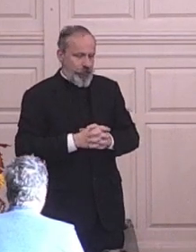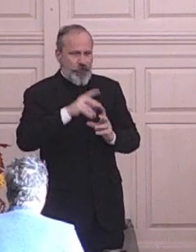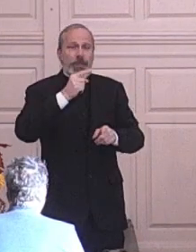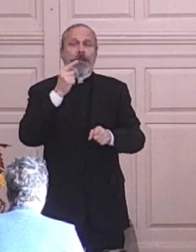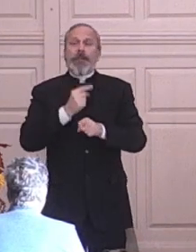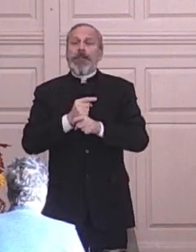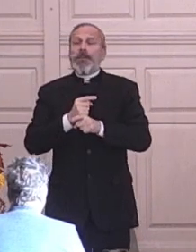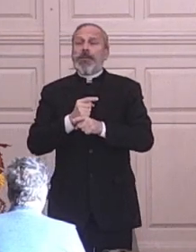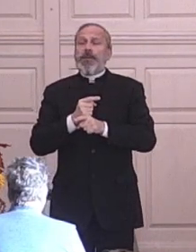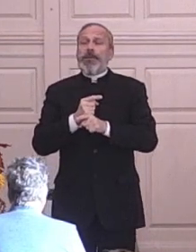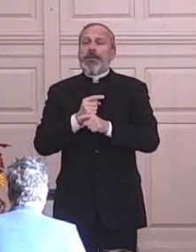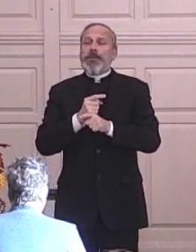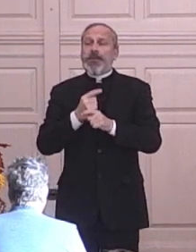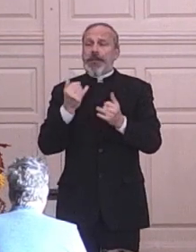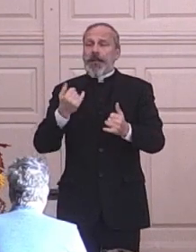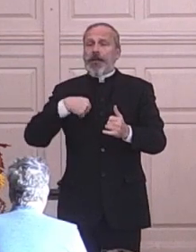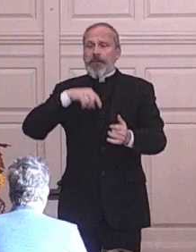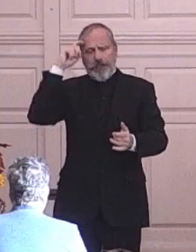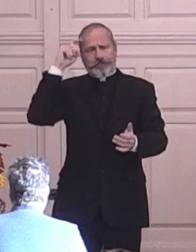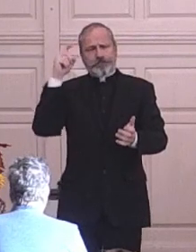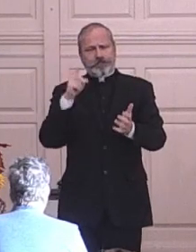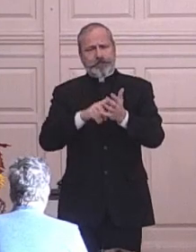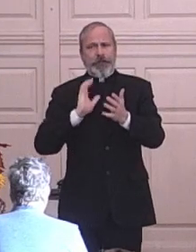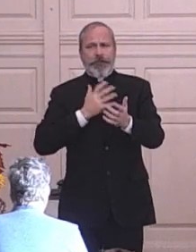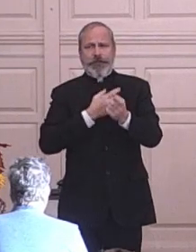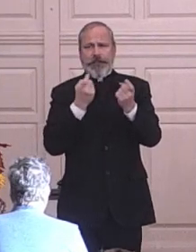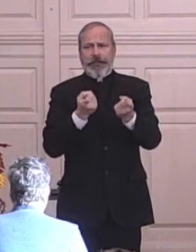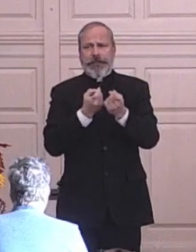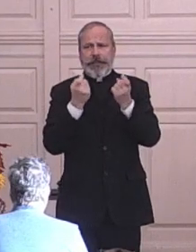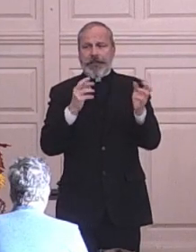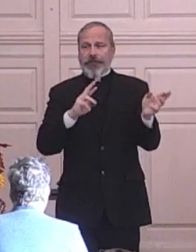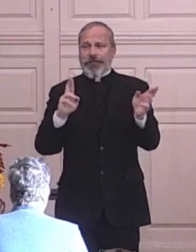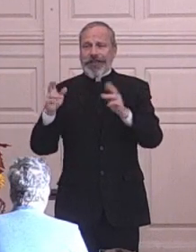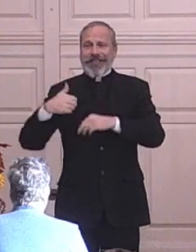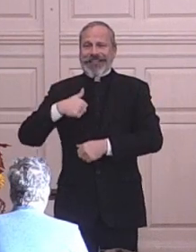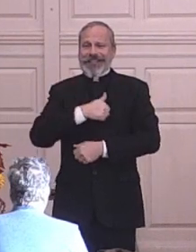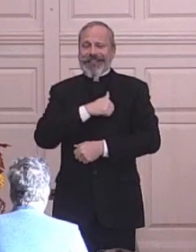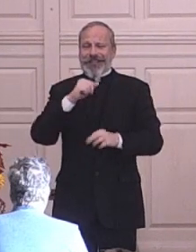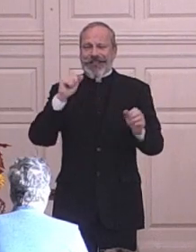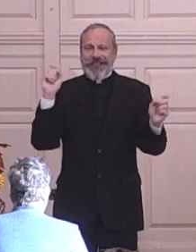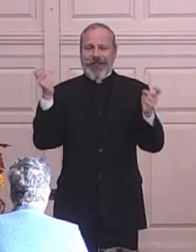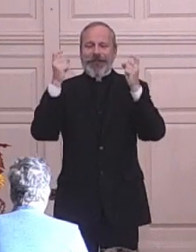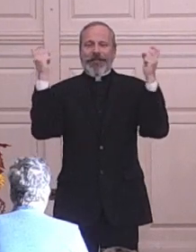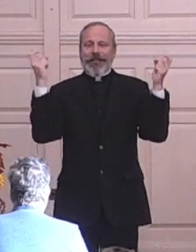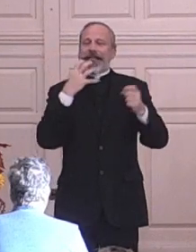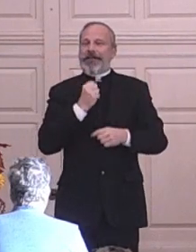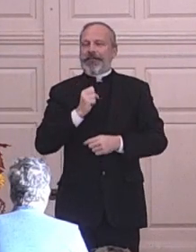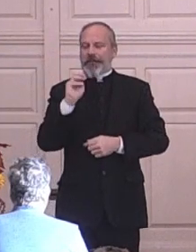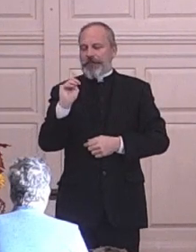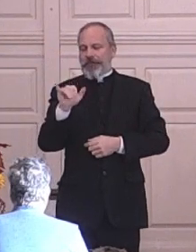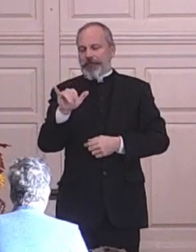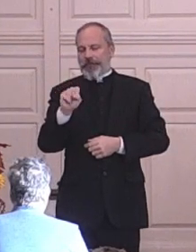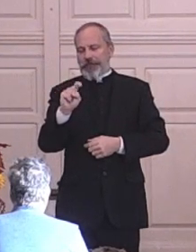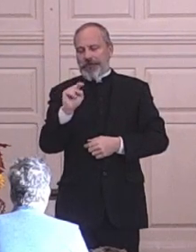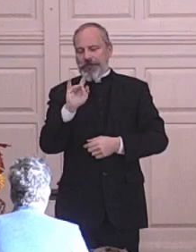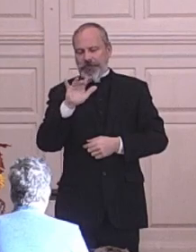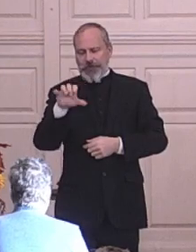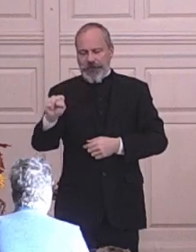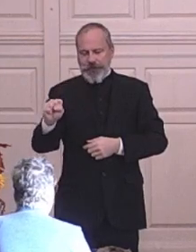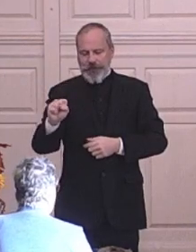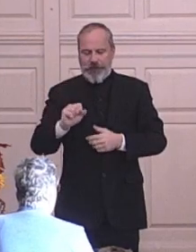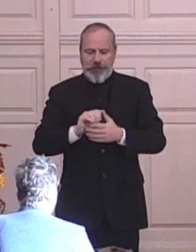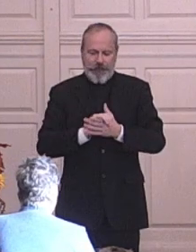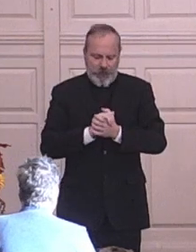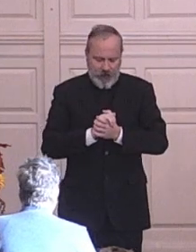Brothers and sisters, let us acknowledge our sins and so prepare ourselves to celebrate the sacred mysteries.